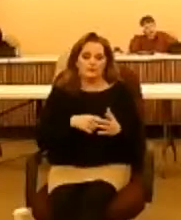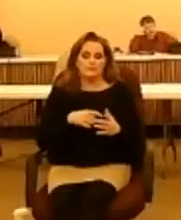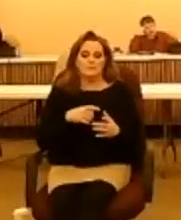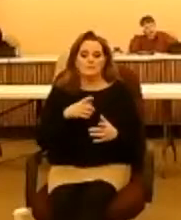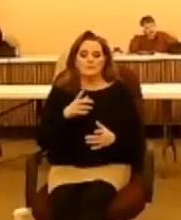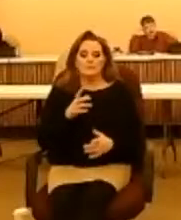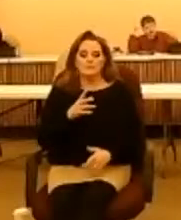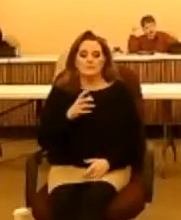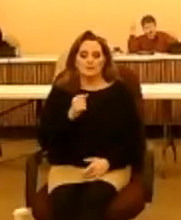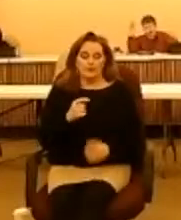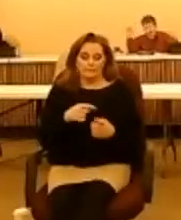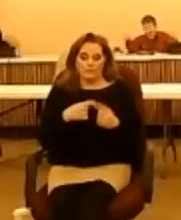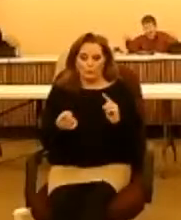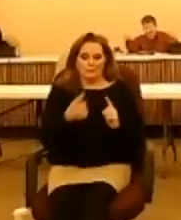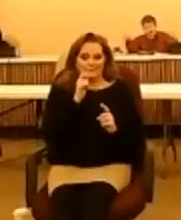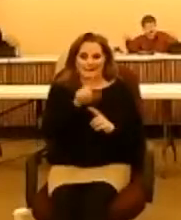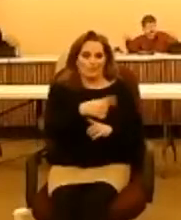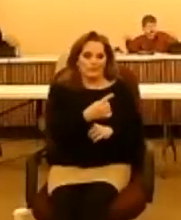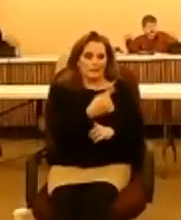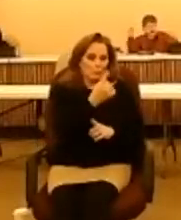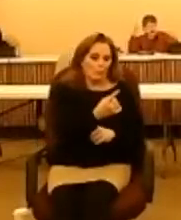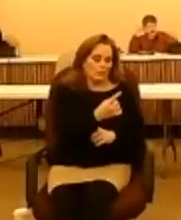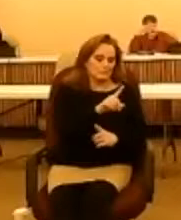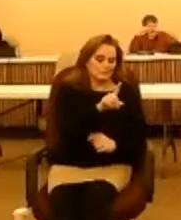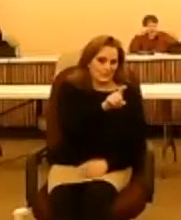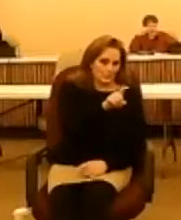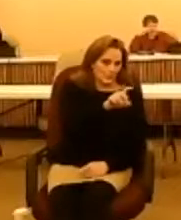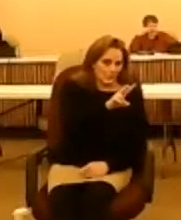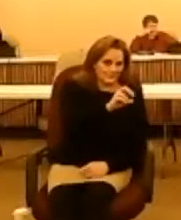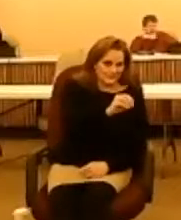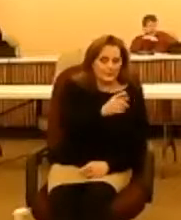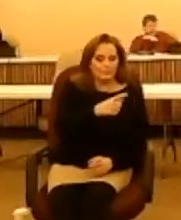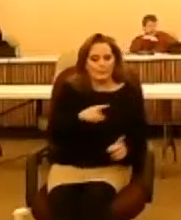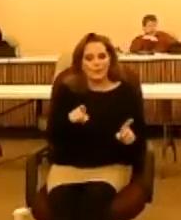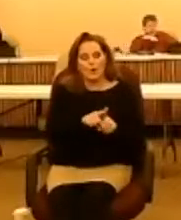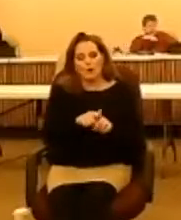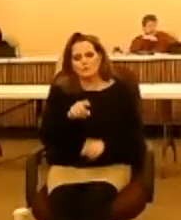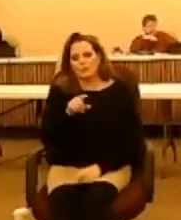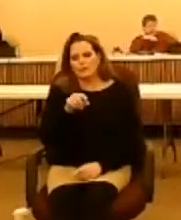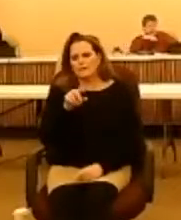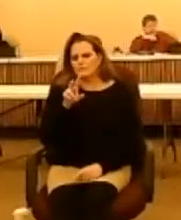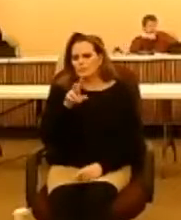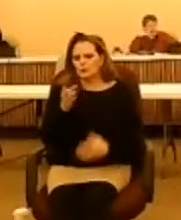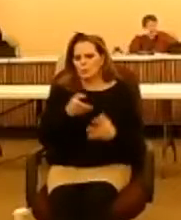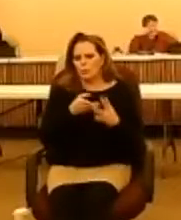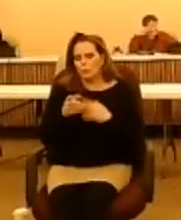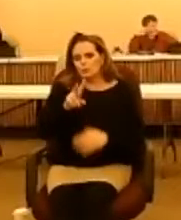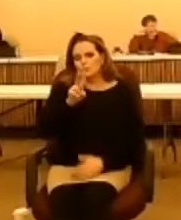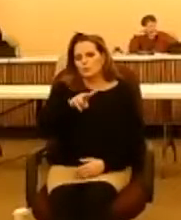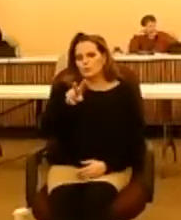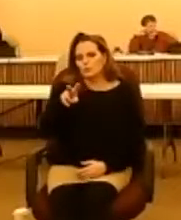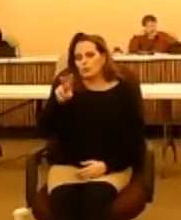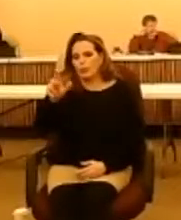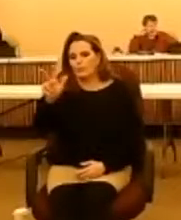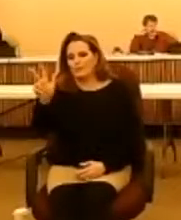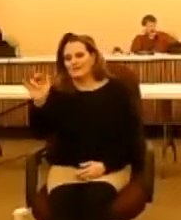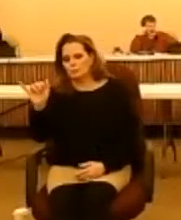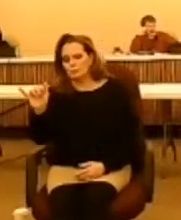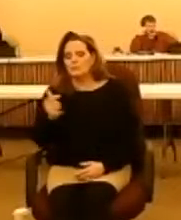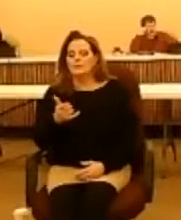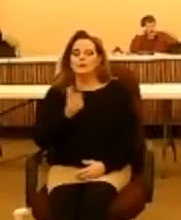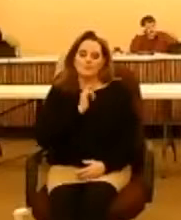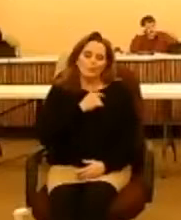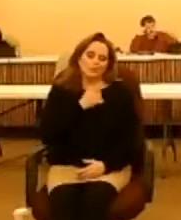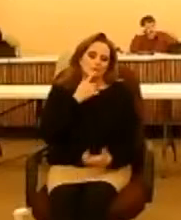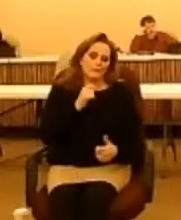main across not just 170, but across 223 as well. We're exploring how to